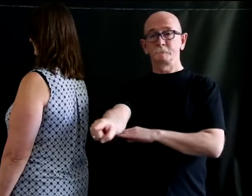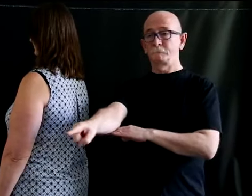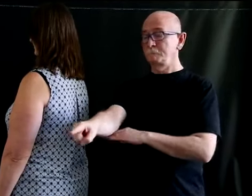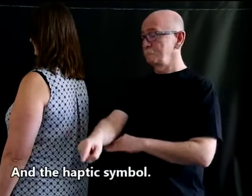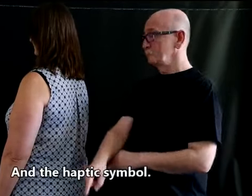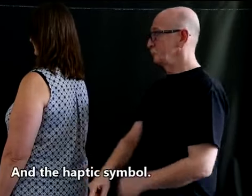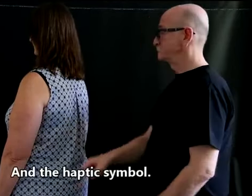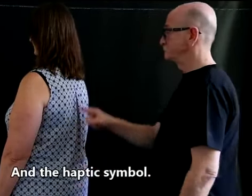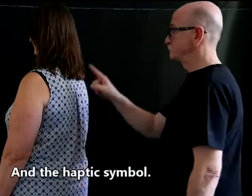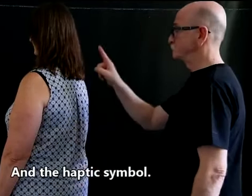and the haptic symbol.